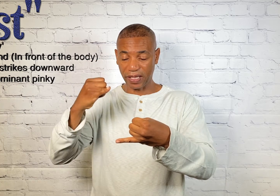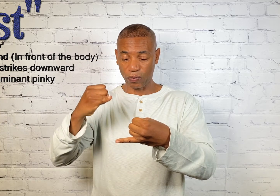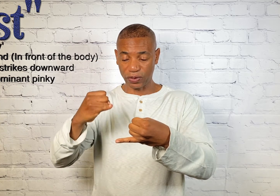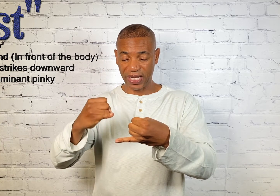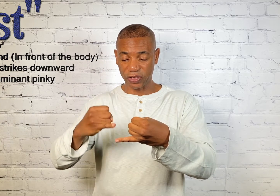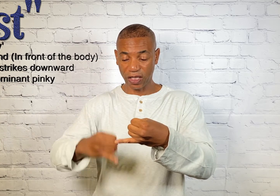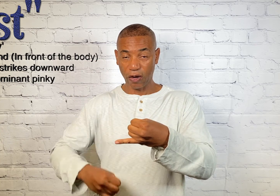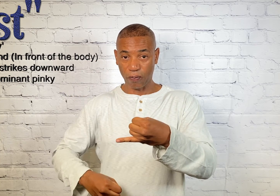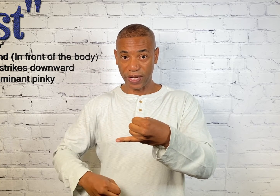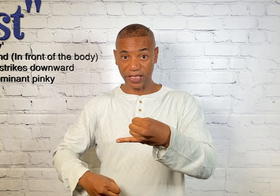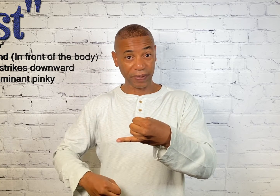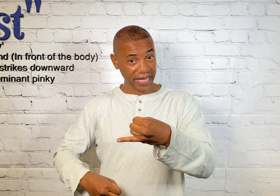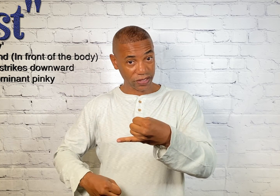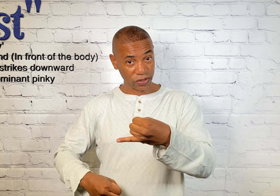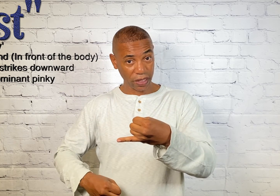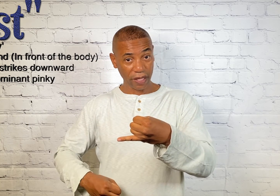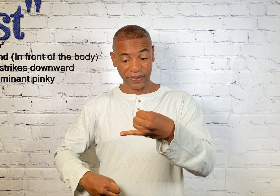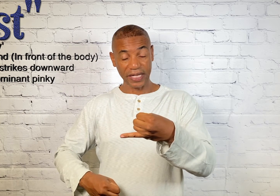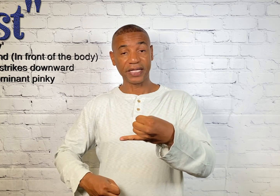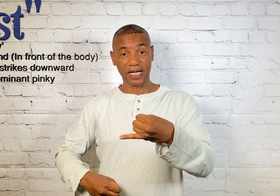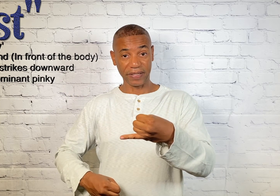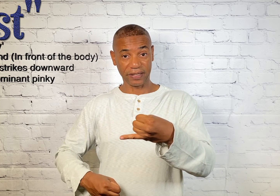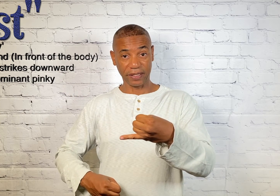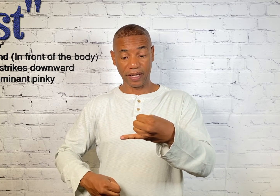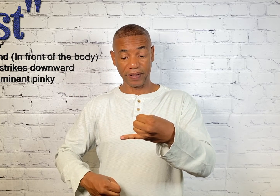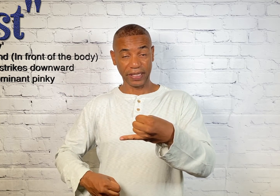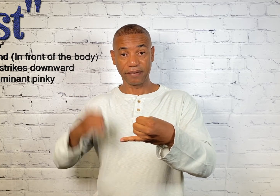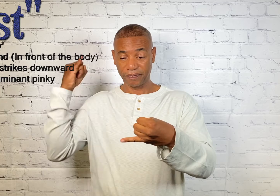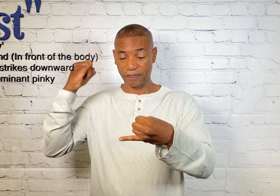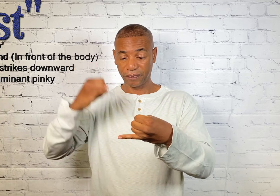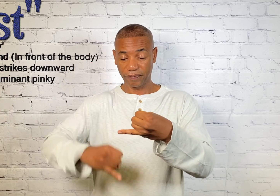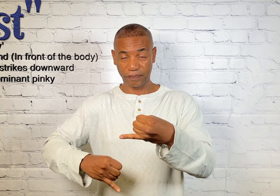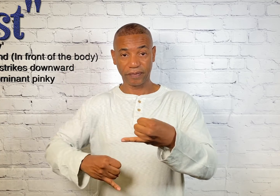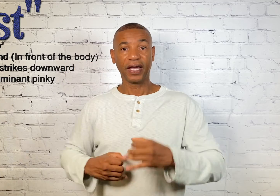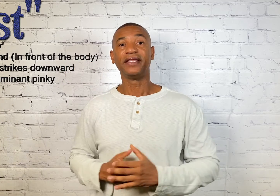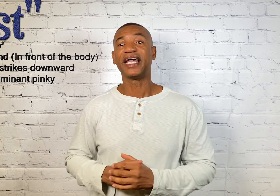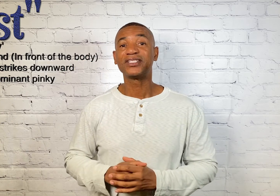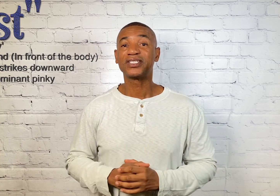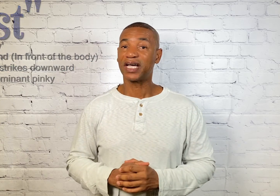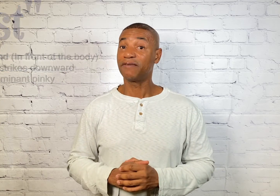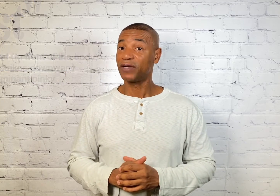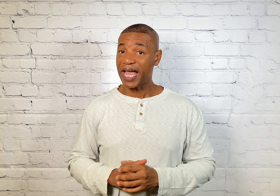will touch or brace up against the non-dominant pinky. That is the sign for